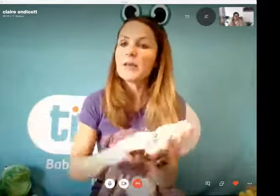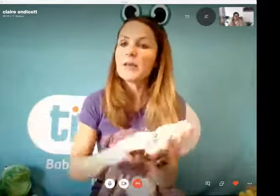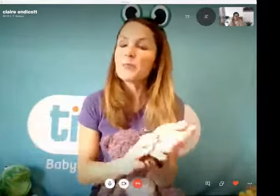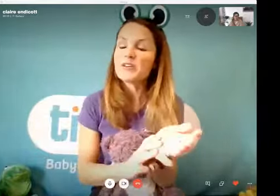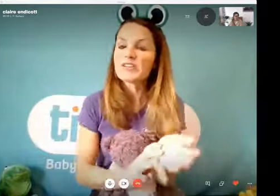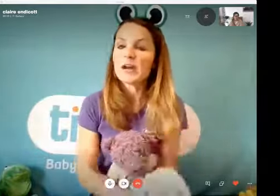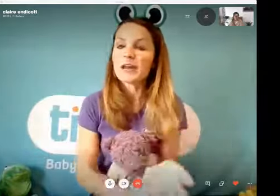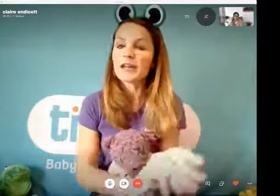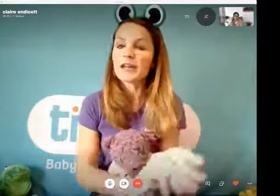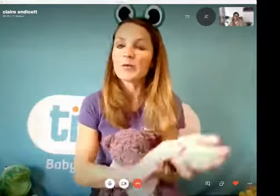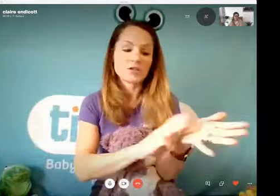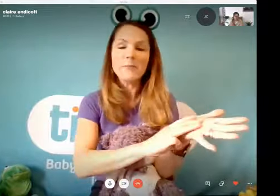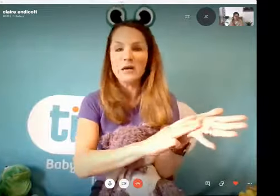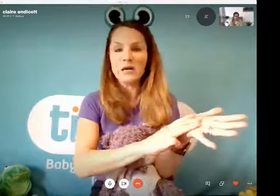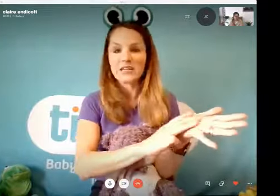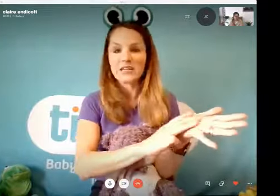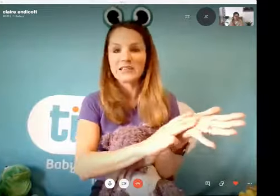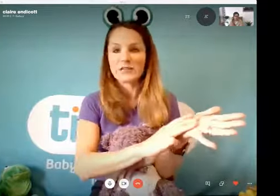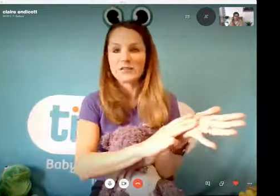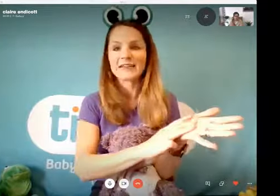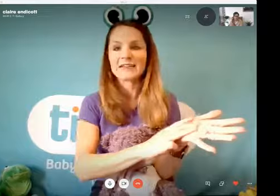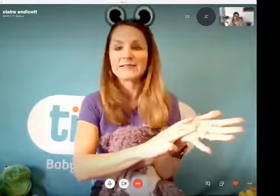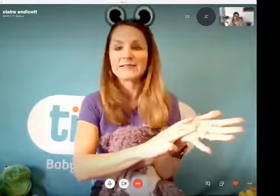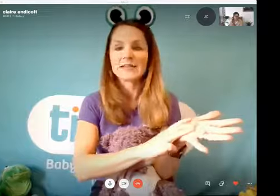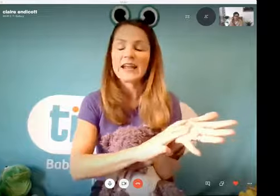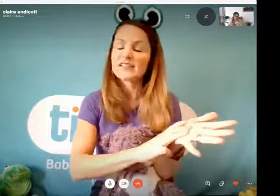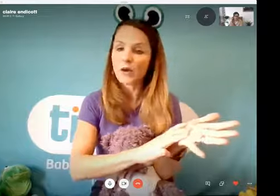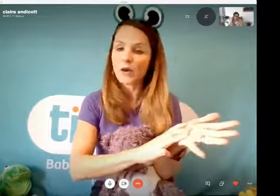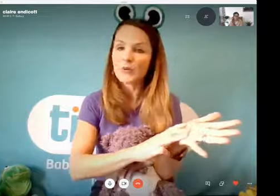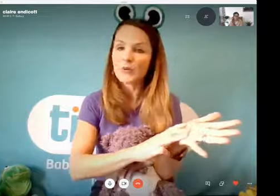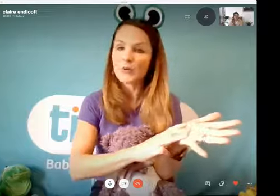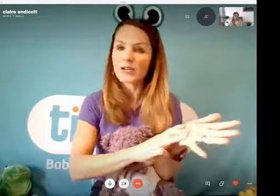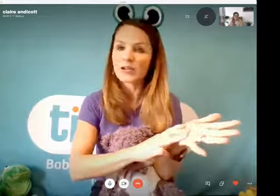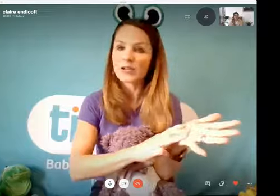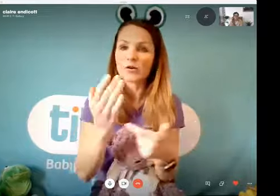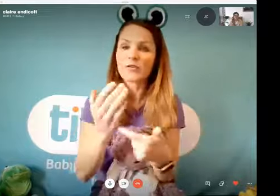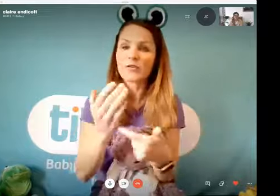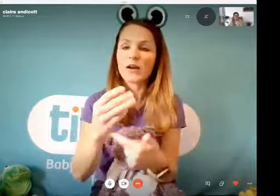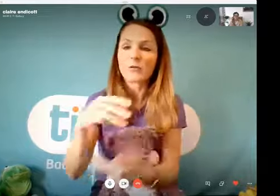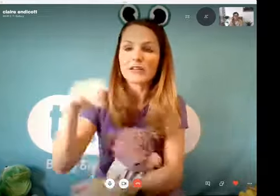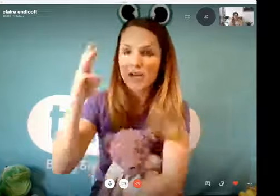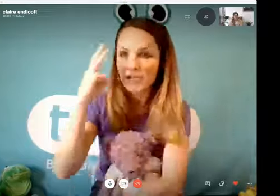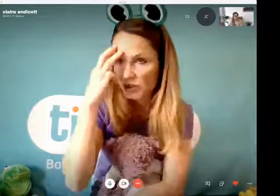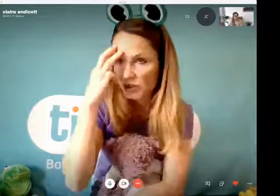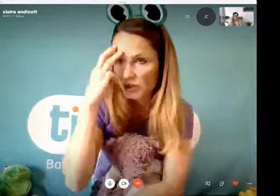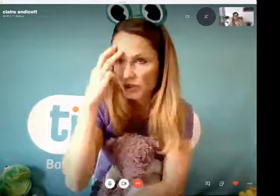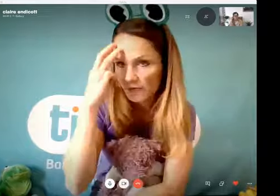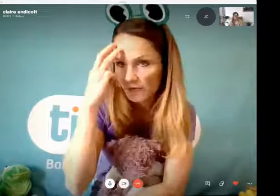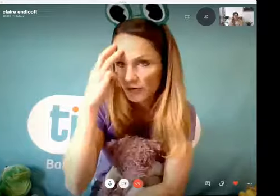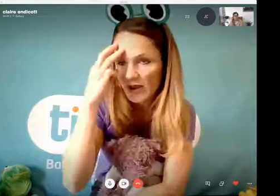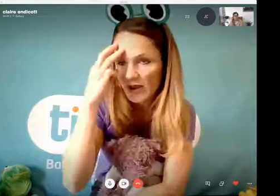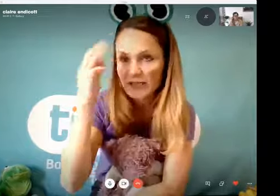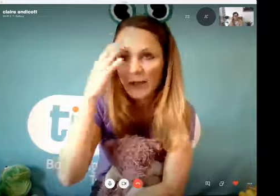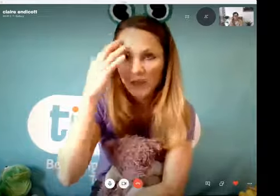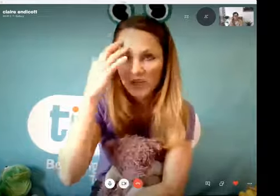Sign Language, a M is done on the hands. It's the only one in Tiny Talk that we changed to be on the forehead, just because it's more